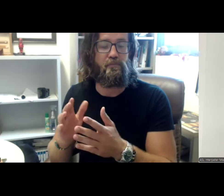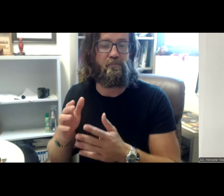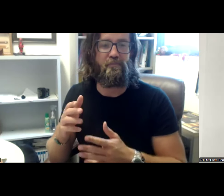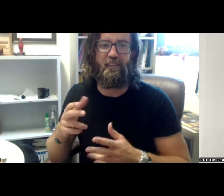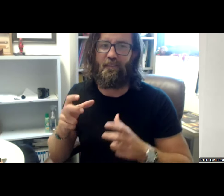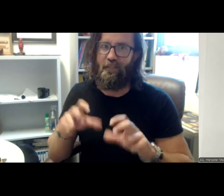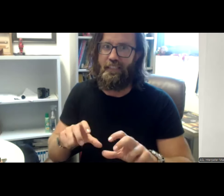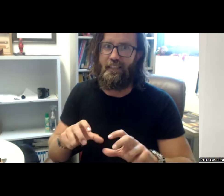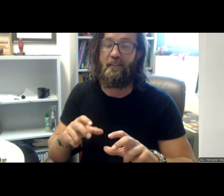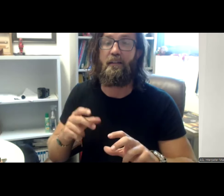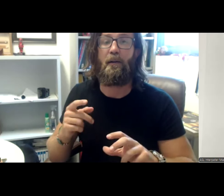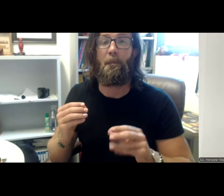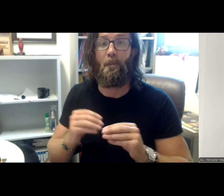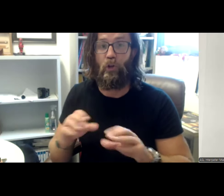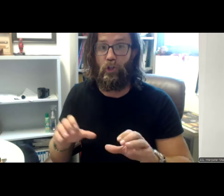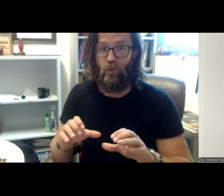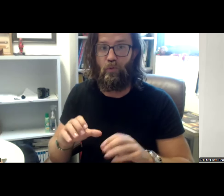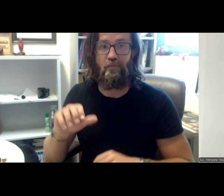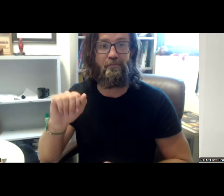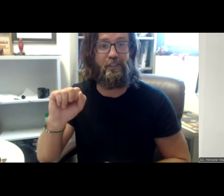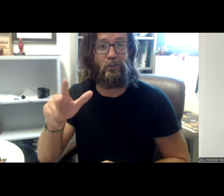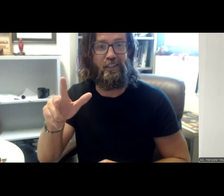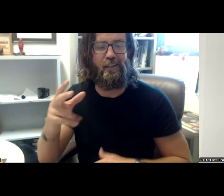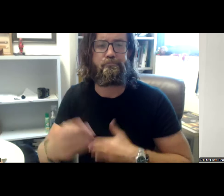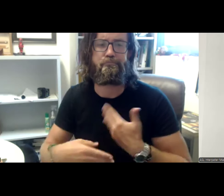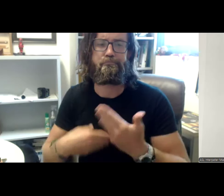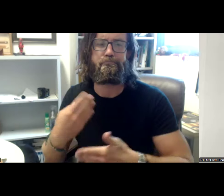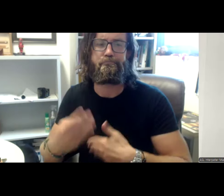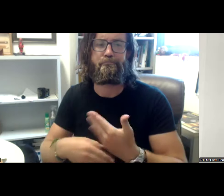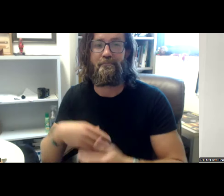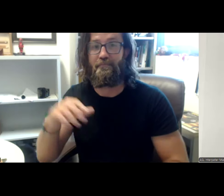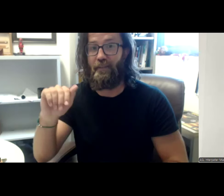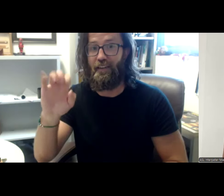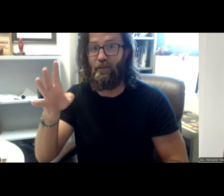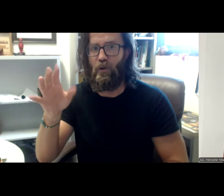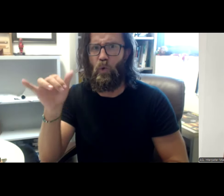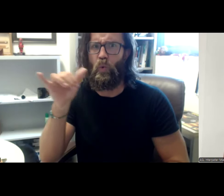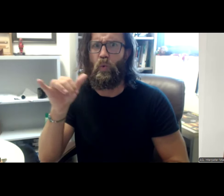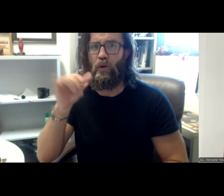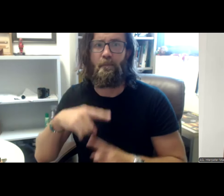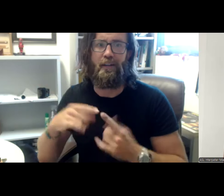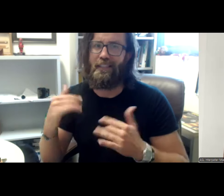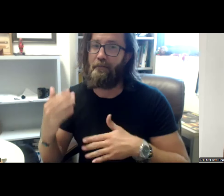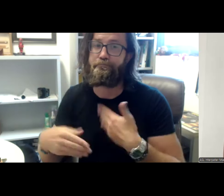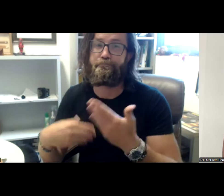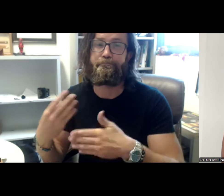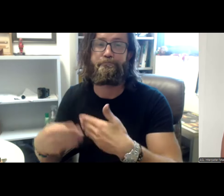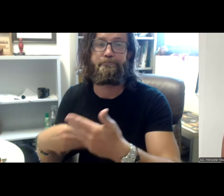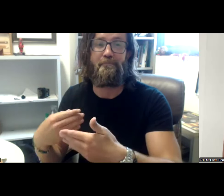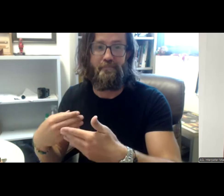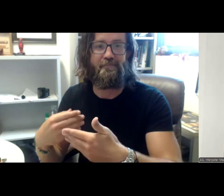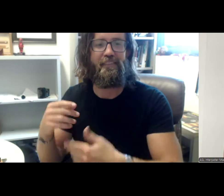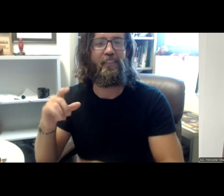to become an interpreter or work in the field. If you invest now, then when you get to